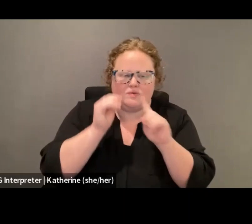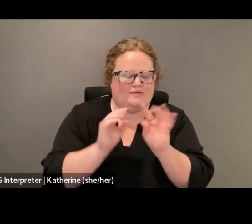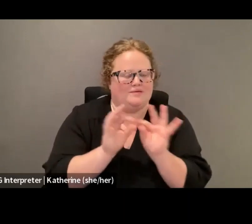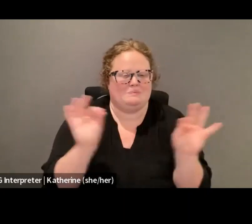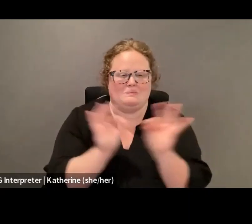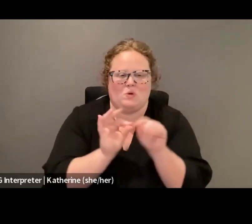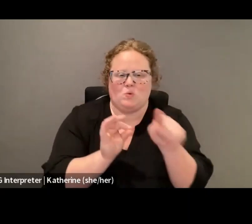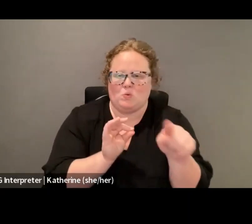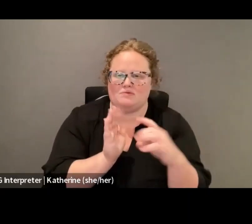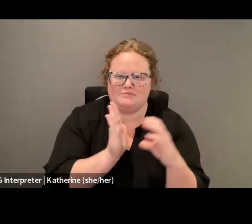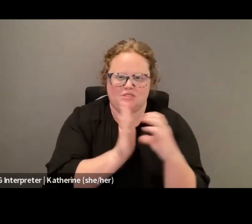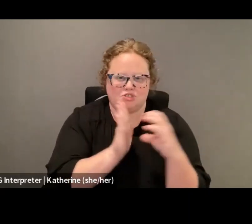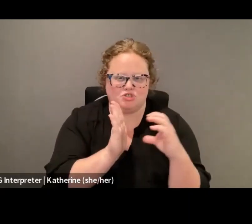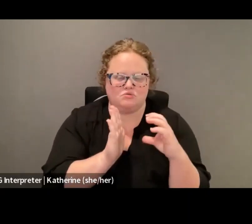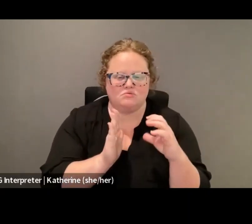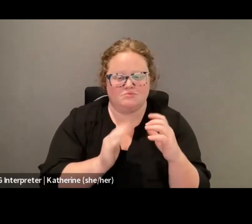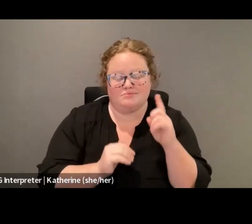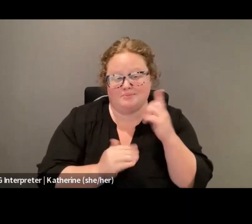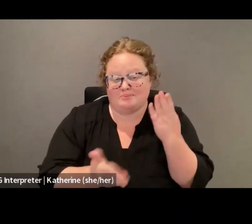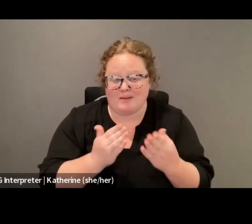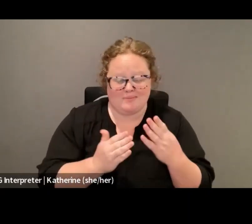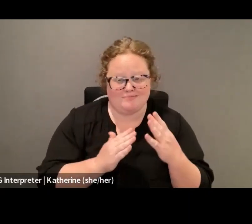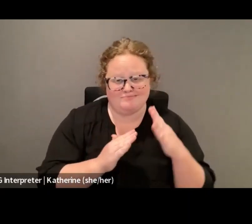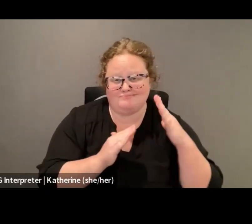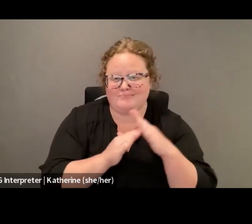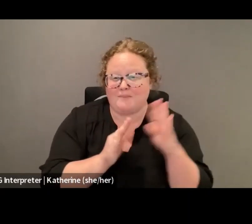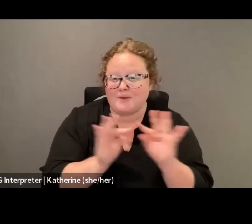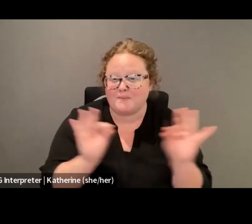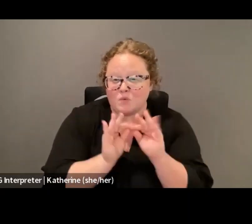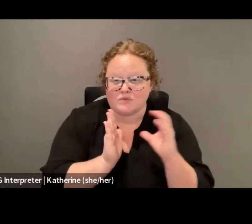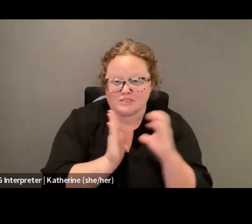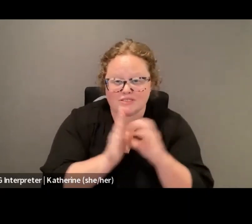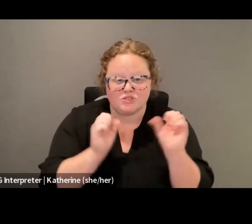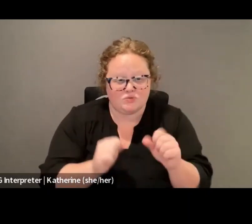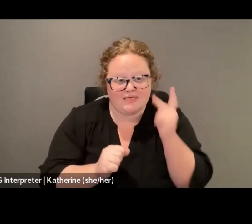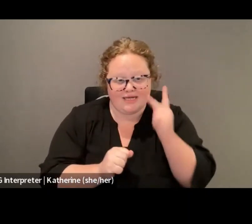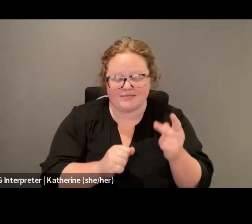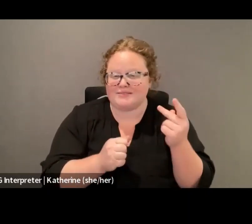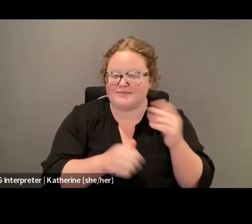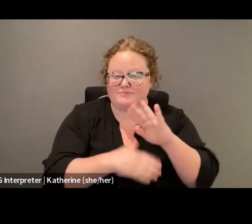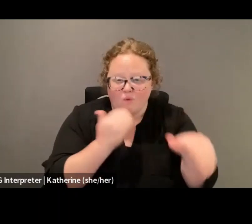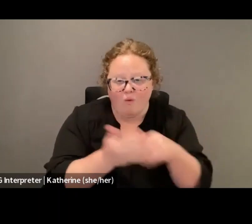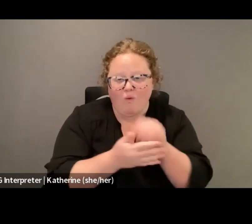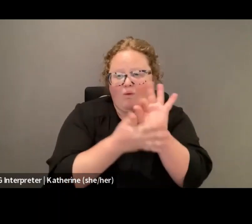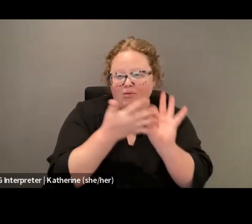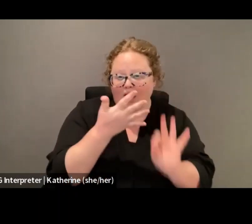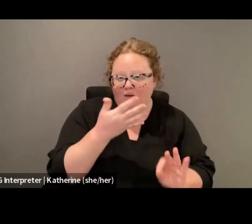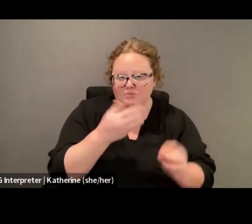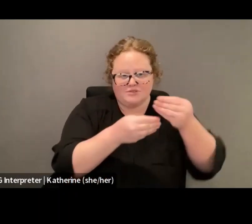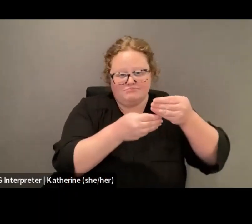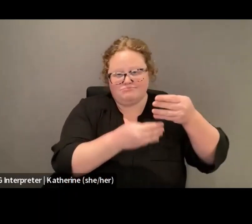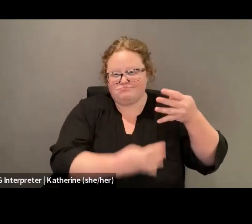I think one of the most important sections where you can just see every single option available.